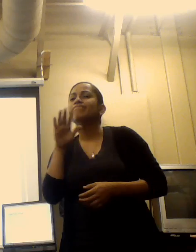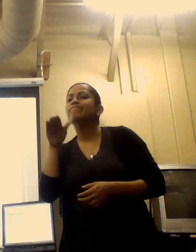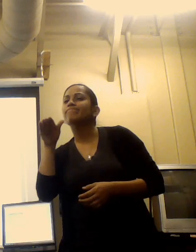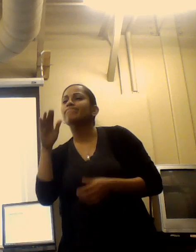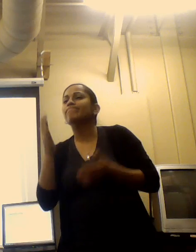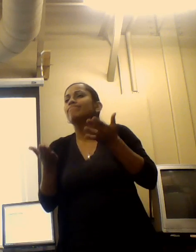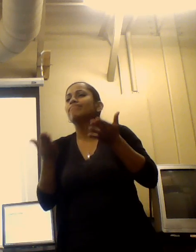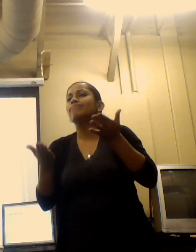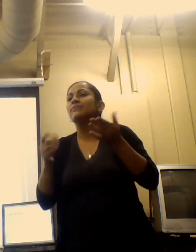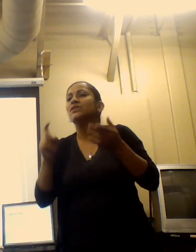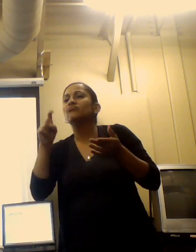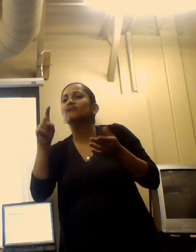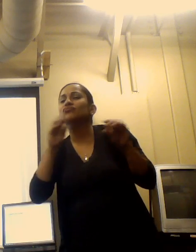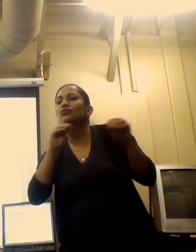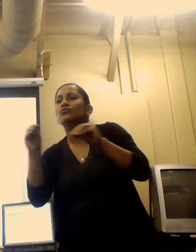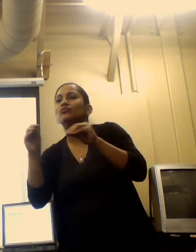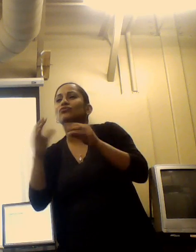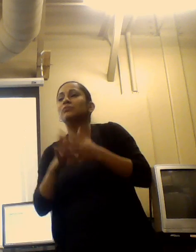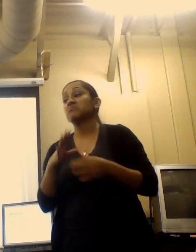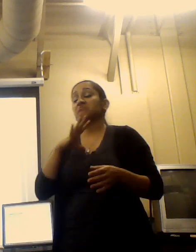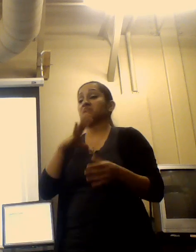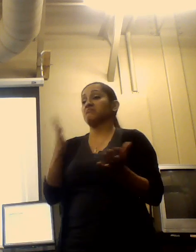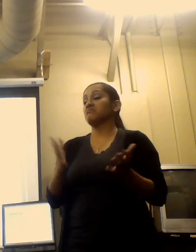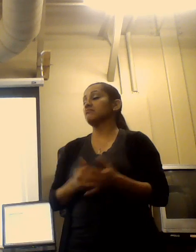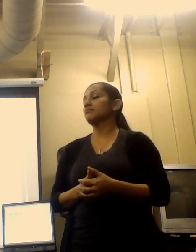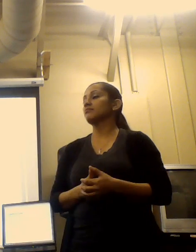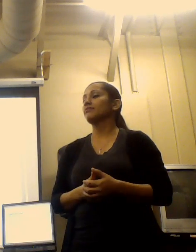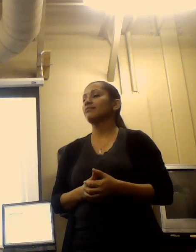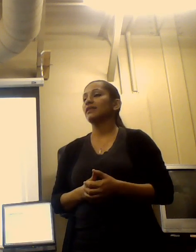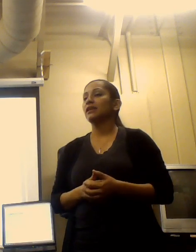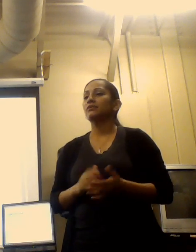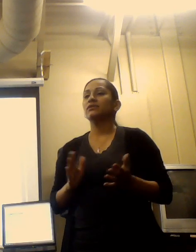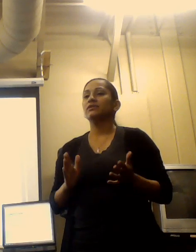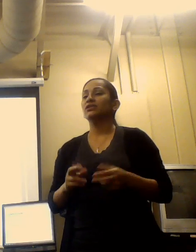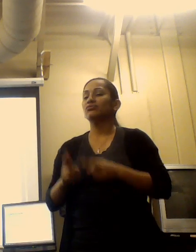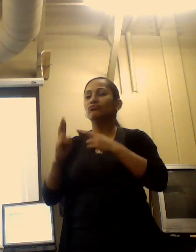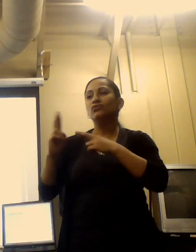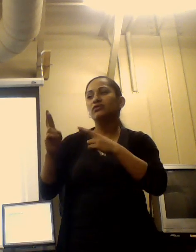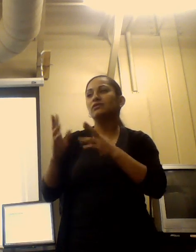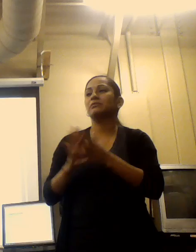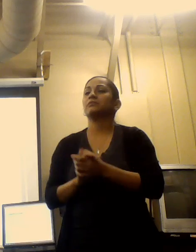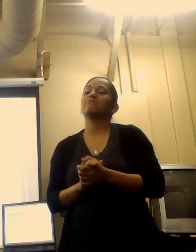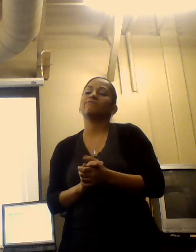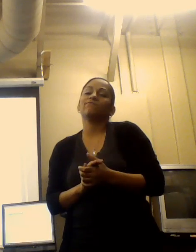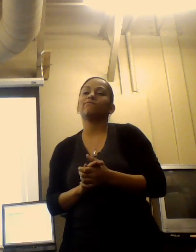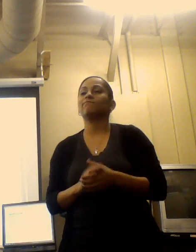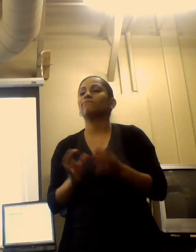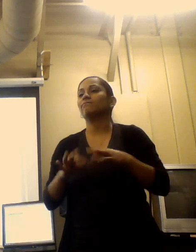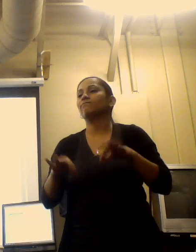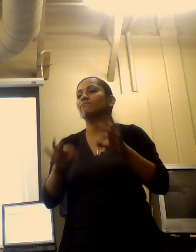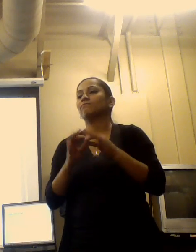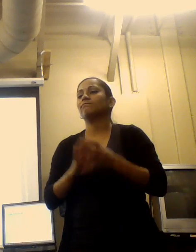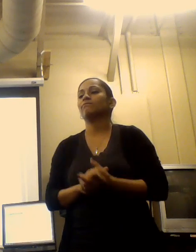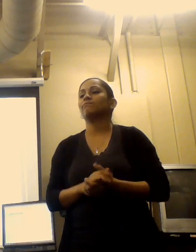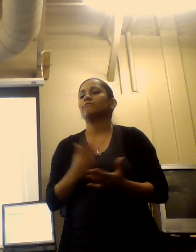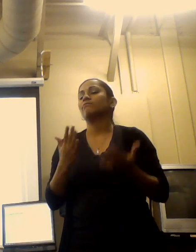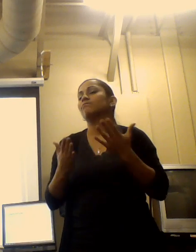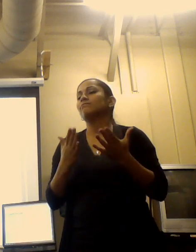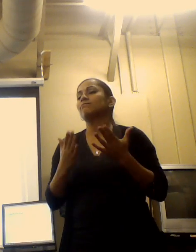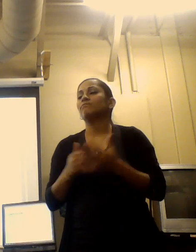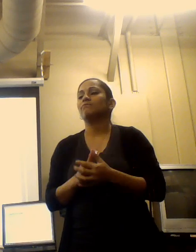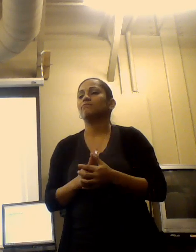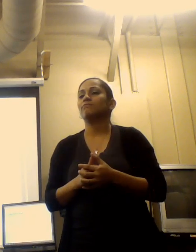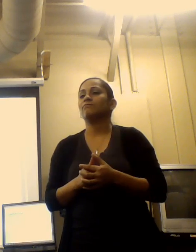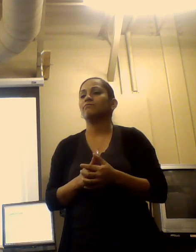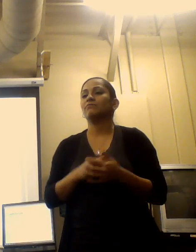one. So, just respect, making sure you have some sort of verbal or nonverbal agreement to take